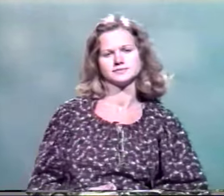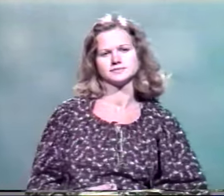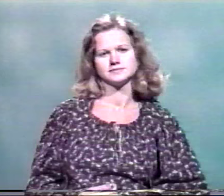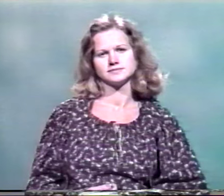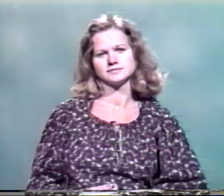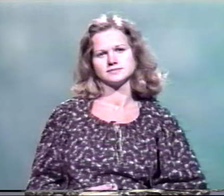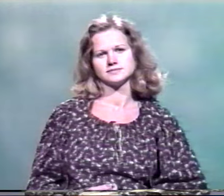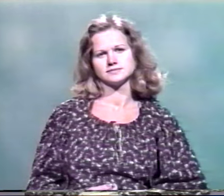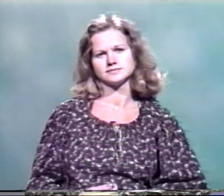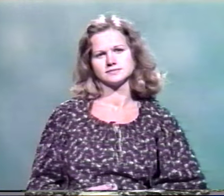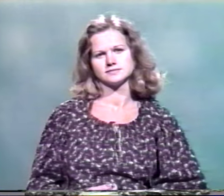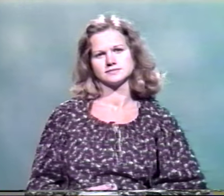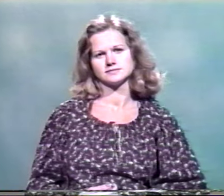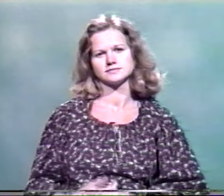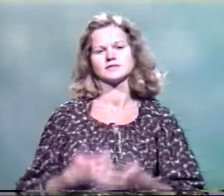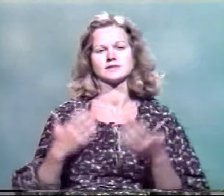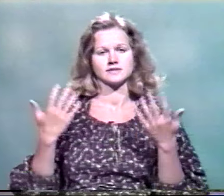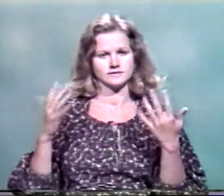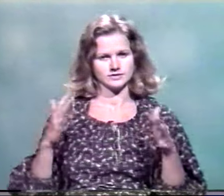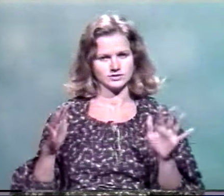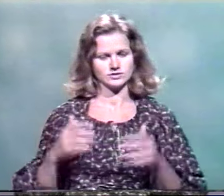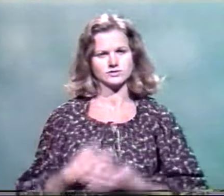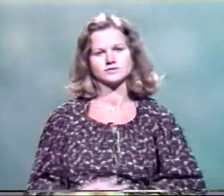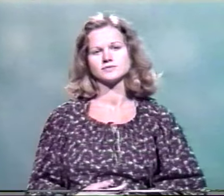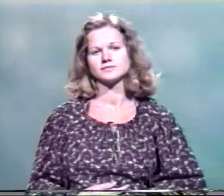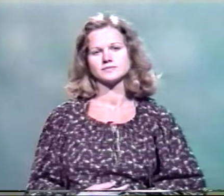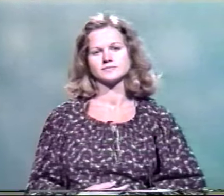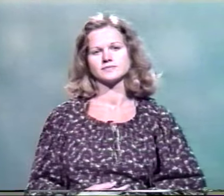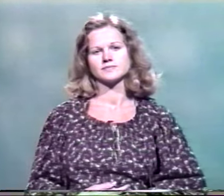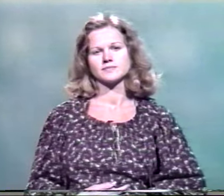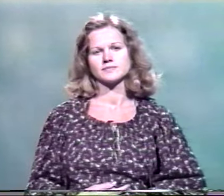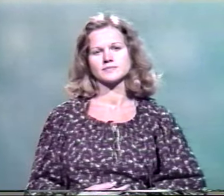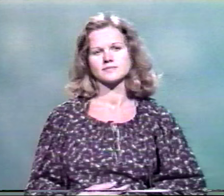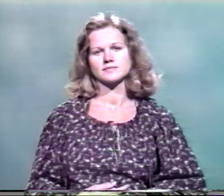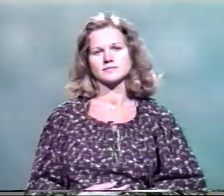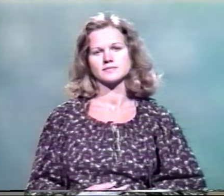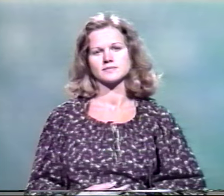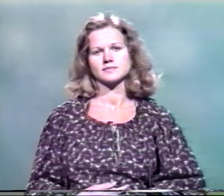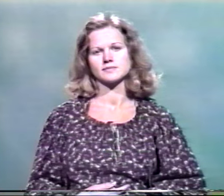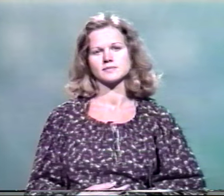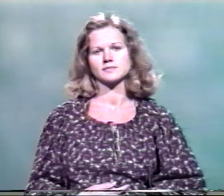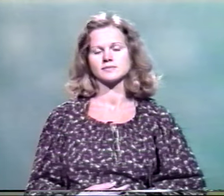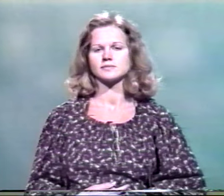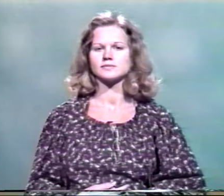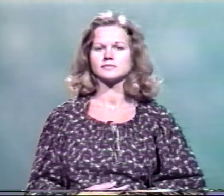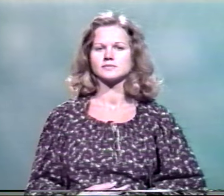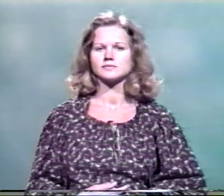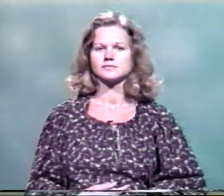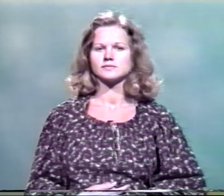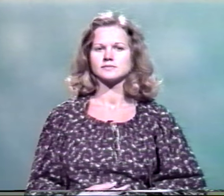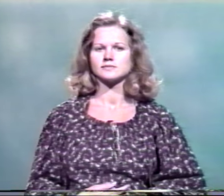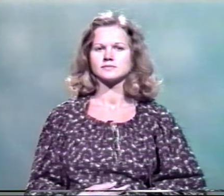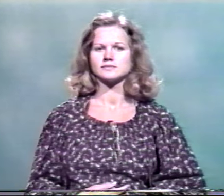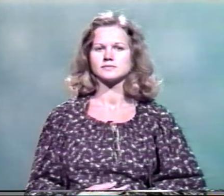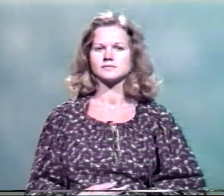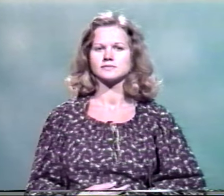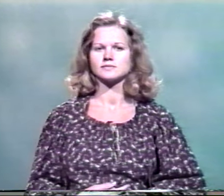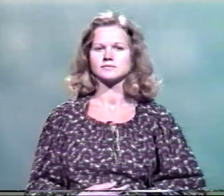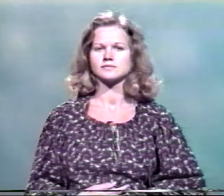Here is the basic sign finish. Here is a form of the sign finish which means what an English speaker means when he says